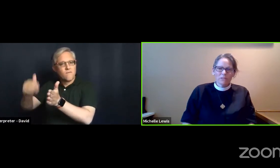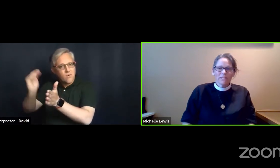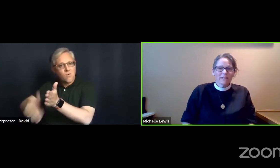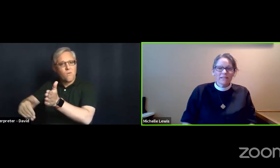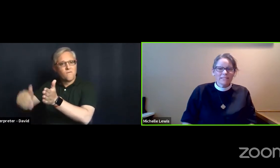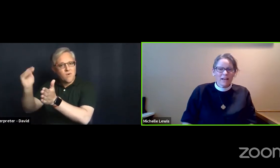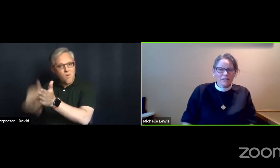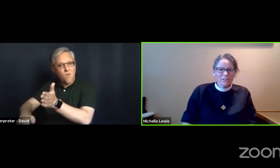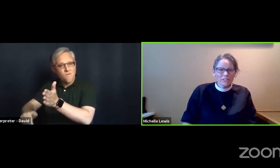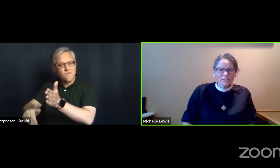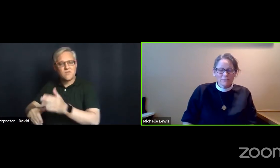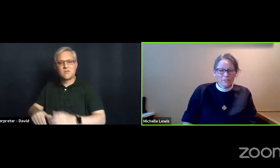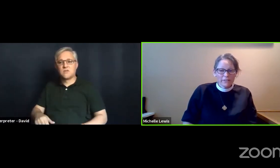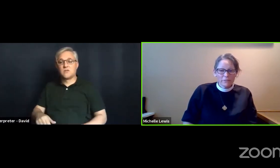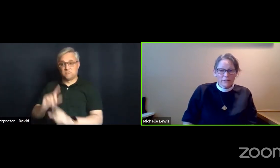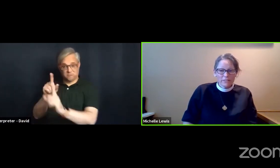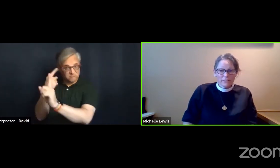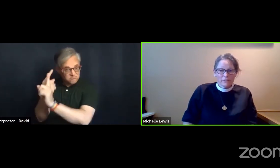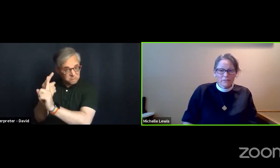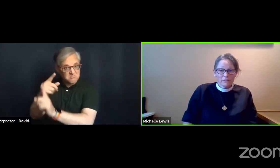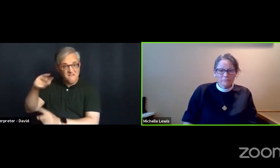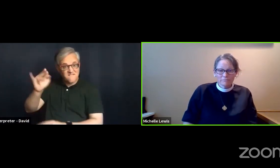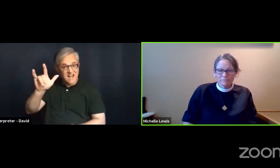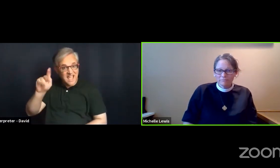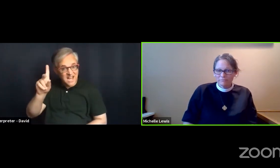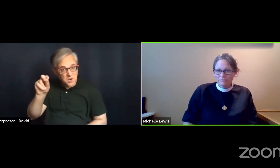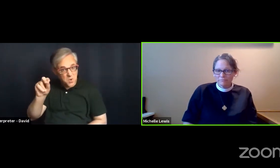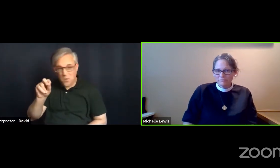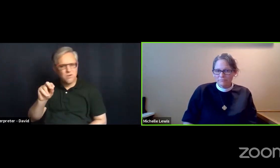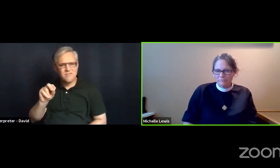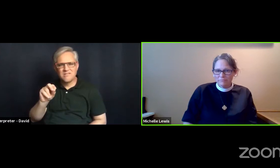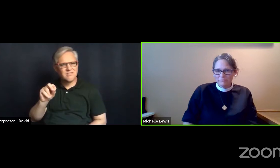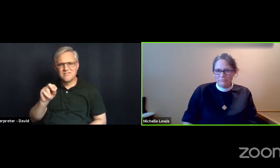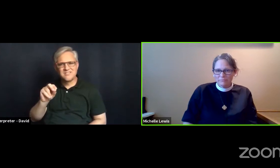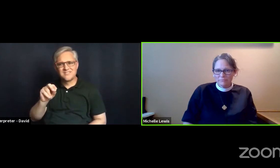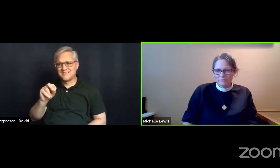Of course, it's not just Philando Castile.